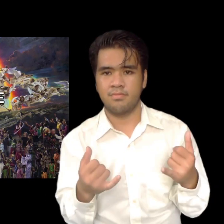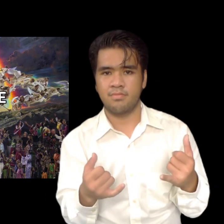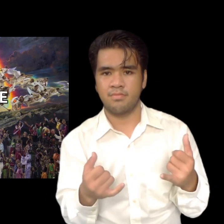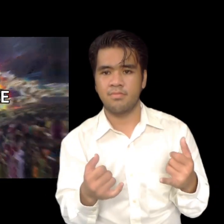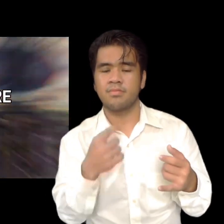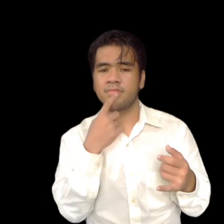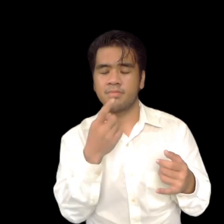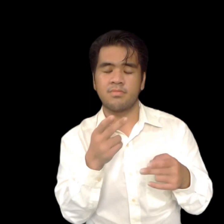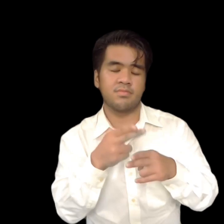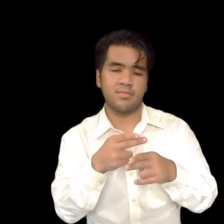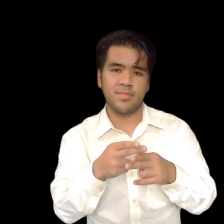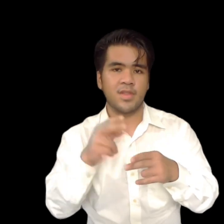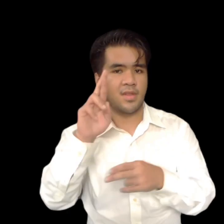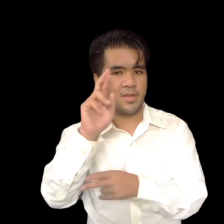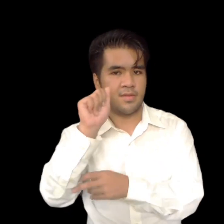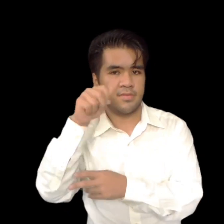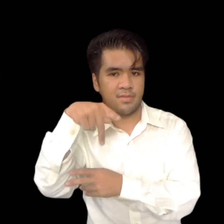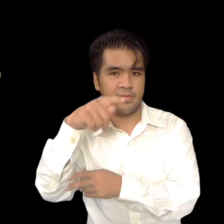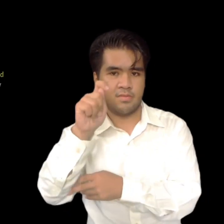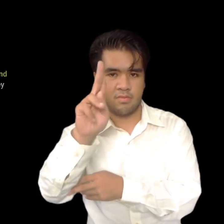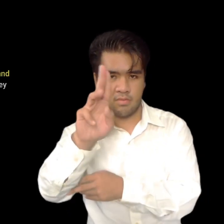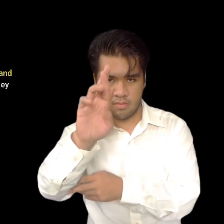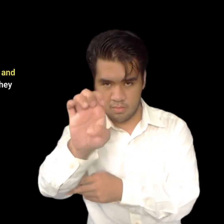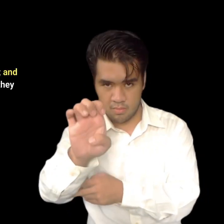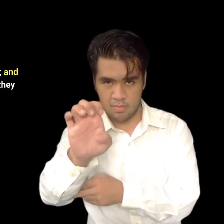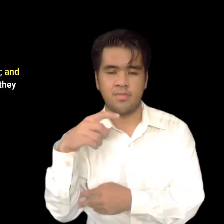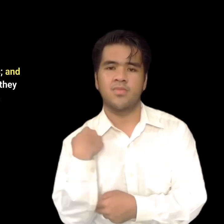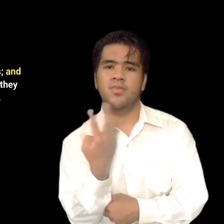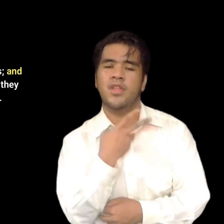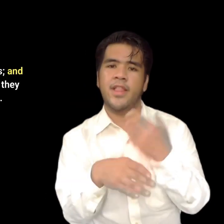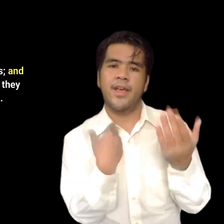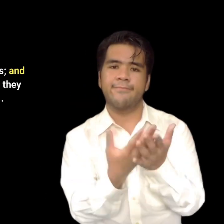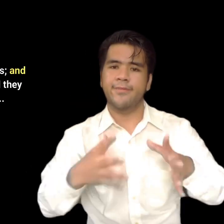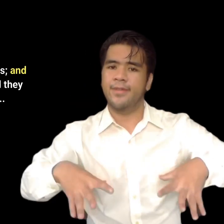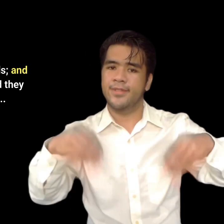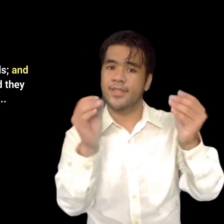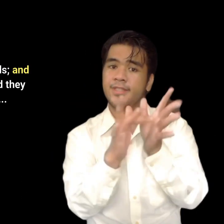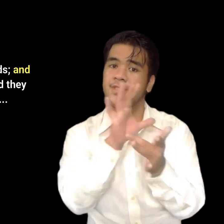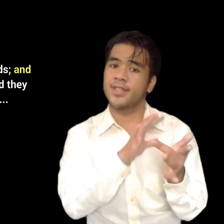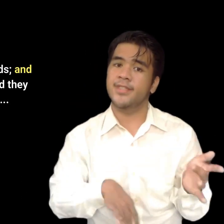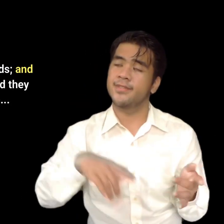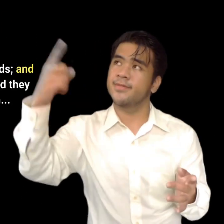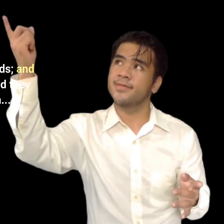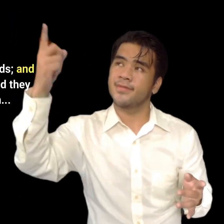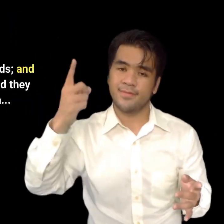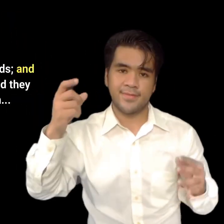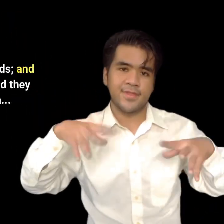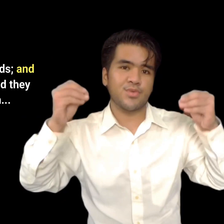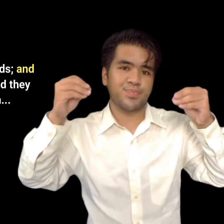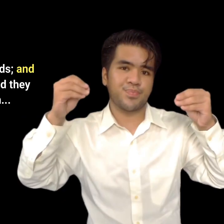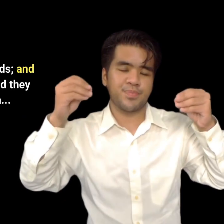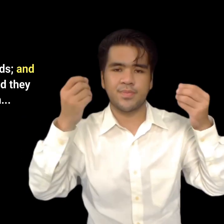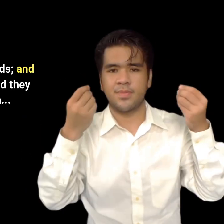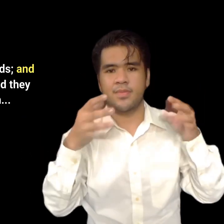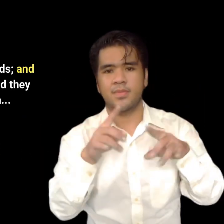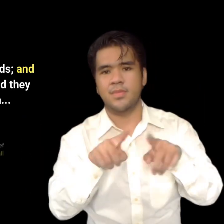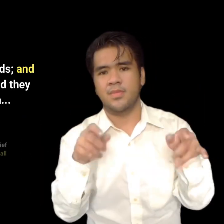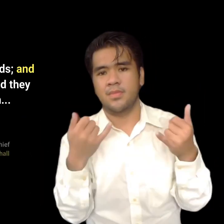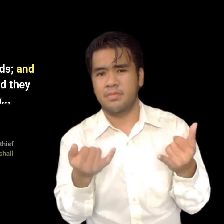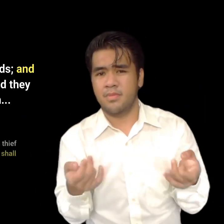event? We know from Revelation chapter 1 verse 7 that everyone shall see his return, even the dead. And from 2 Peter chapter